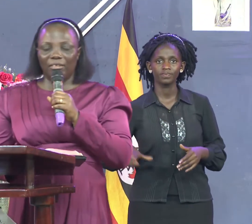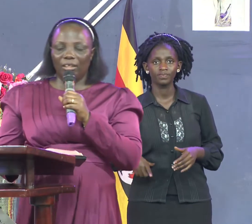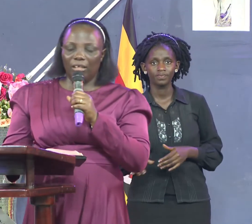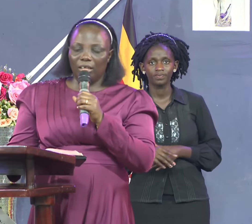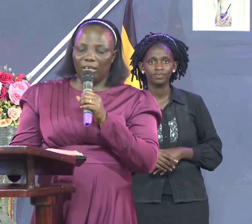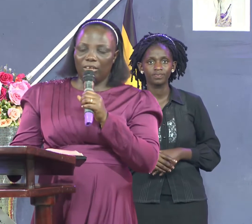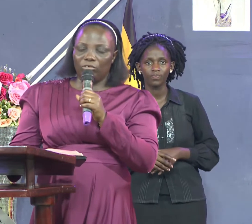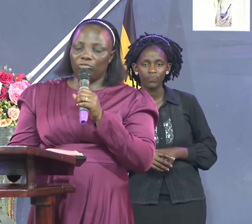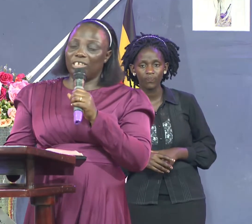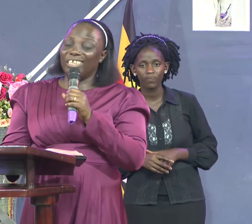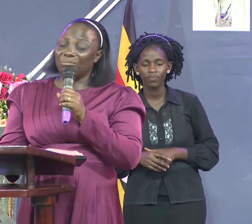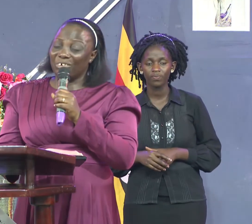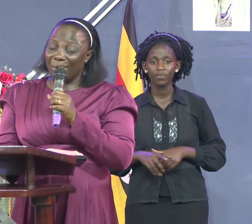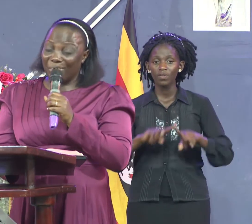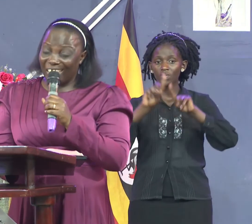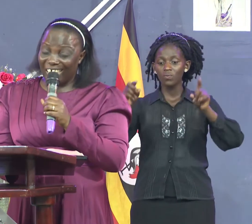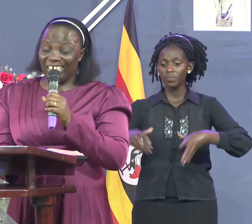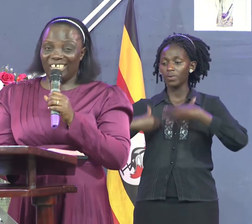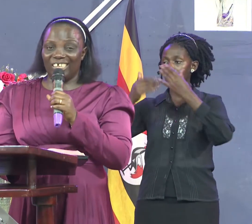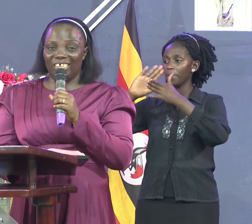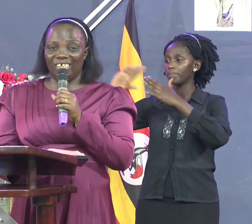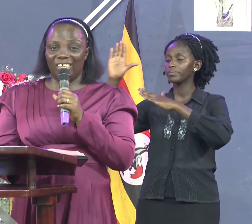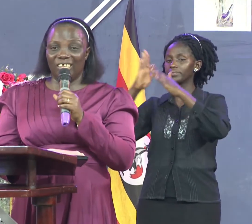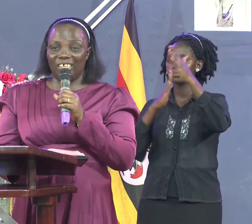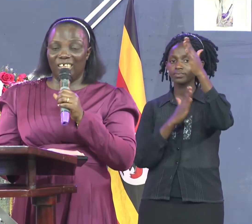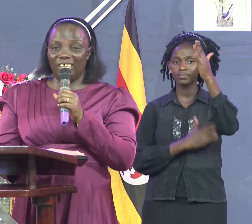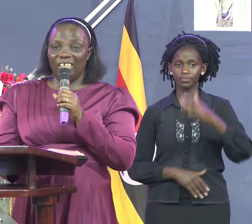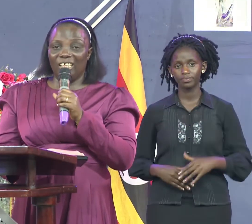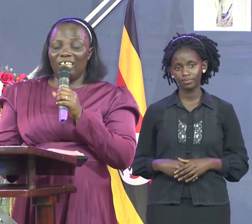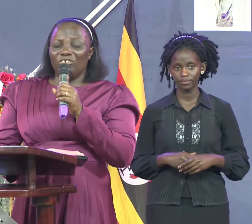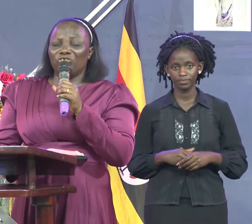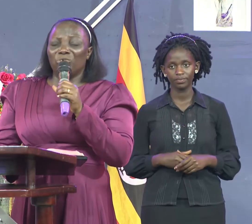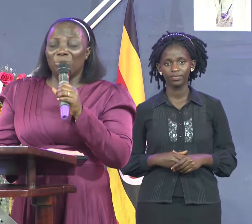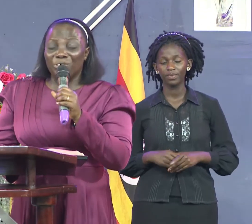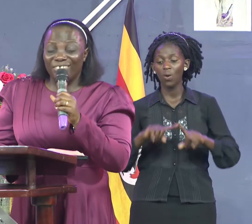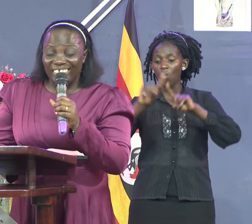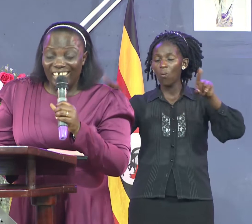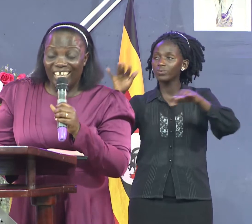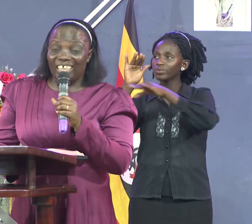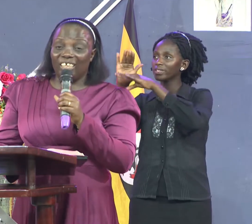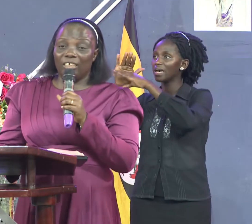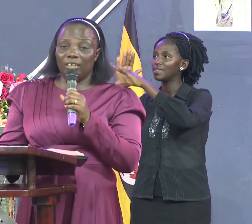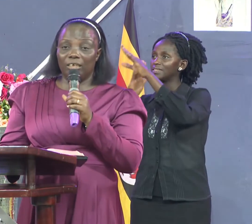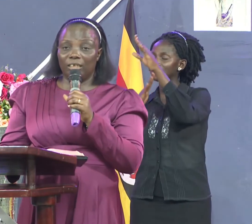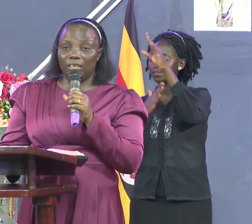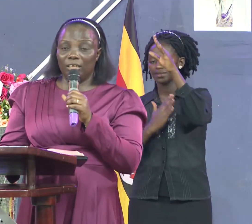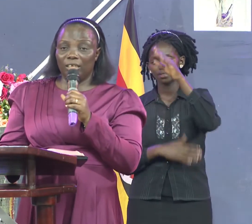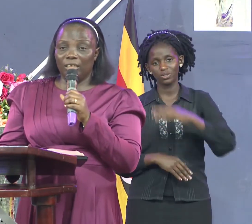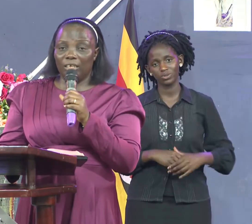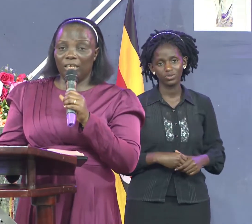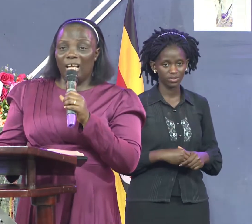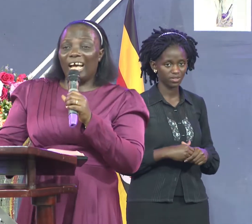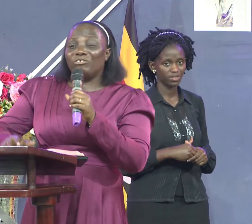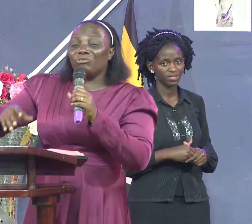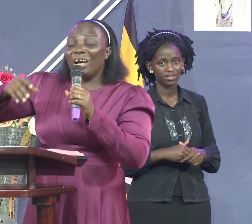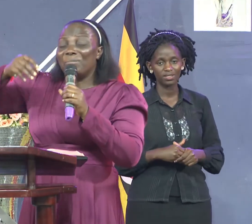Praise the Lord. Today, let's return to the Lord tumubuze, and ask of